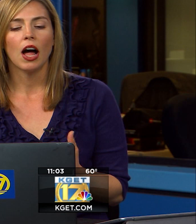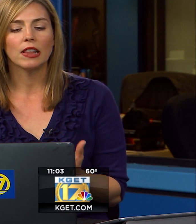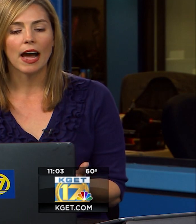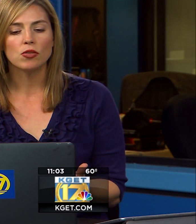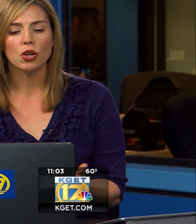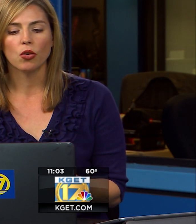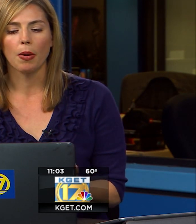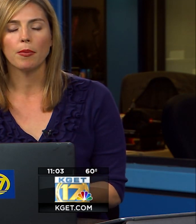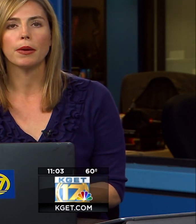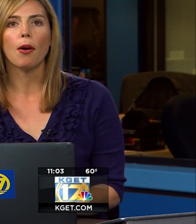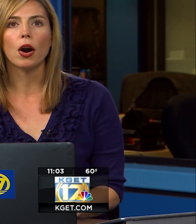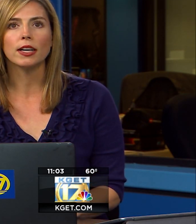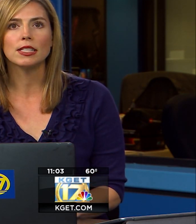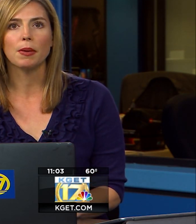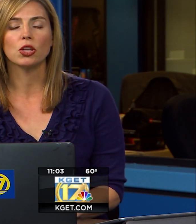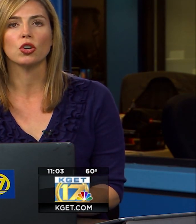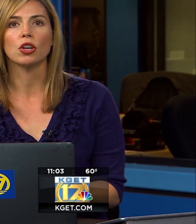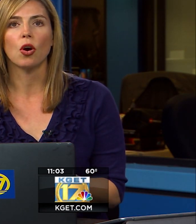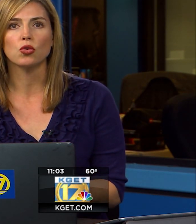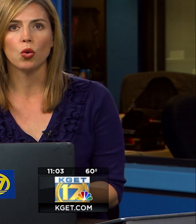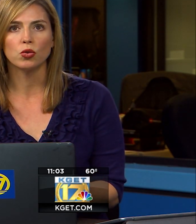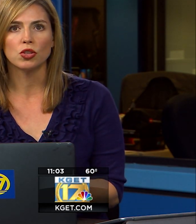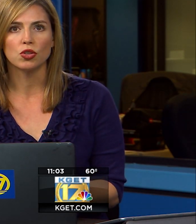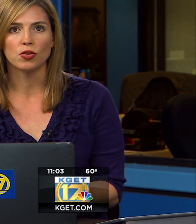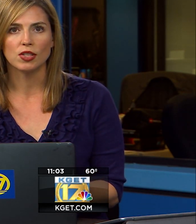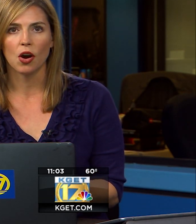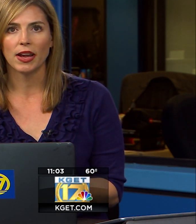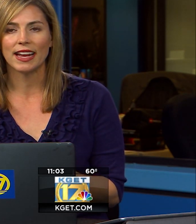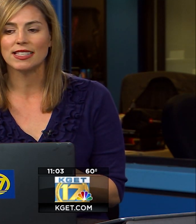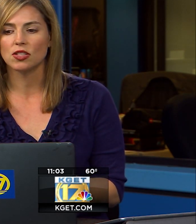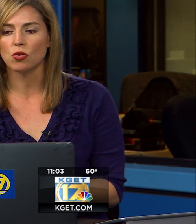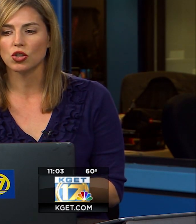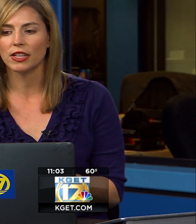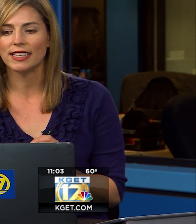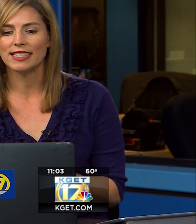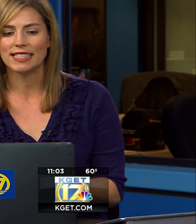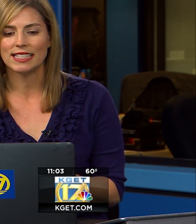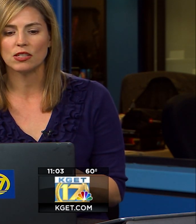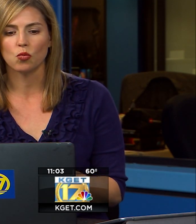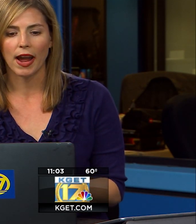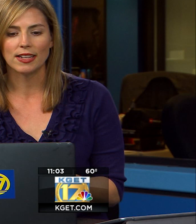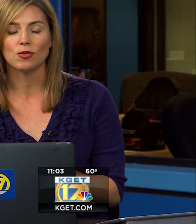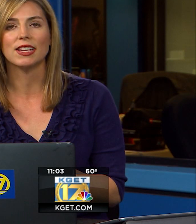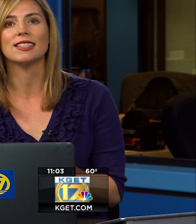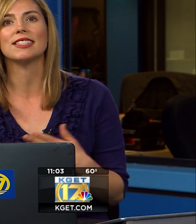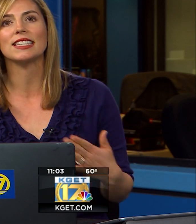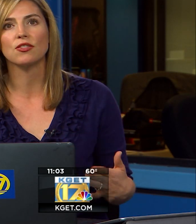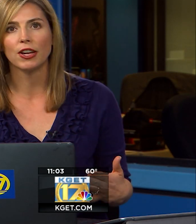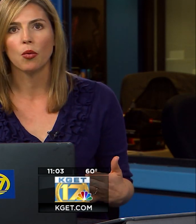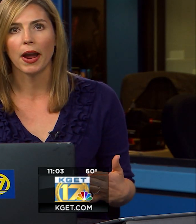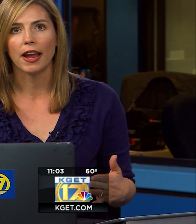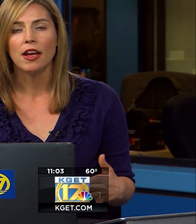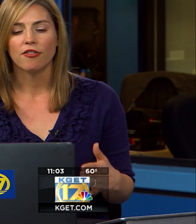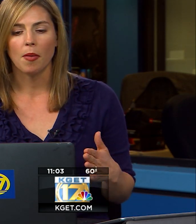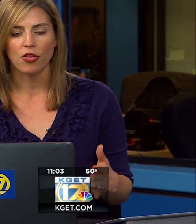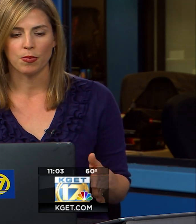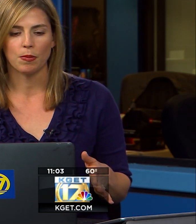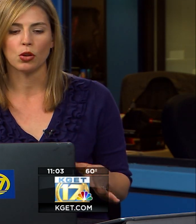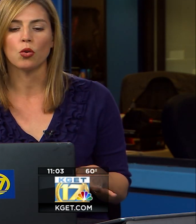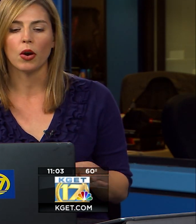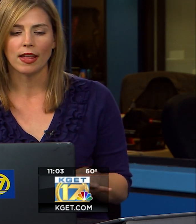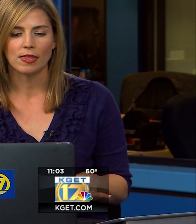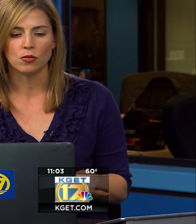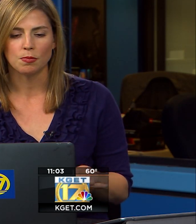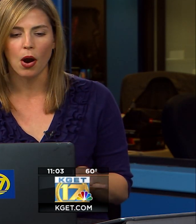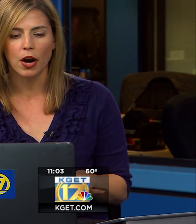still allowed to go to public parks, but you're told to do so in a socially distant way, so staying 6 feet away from other